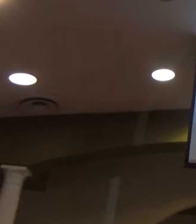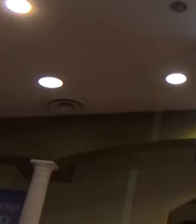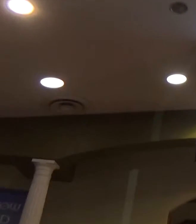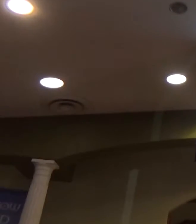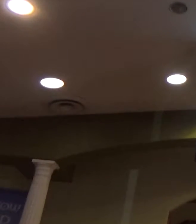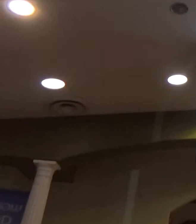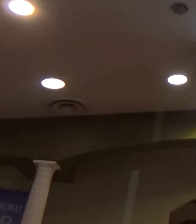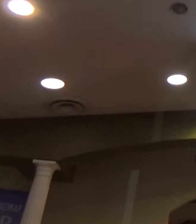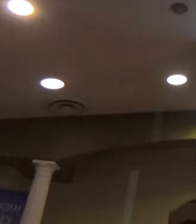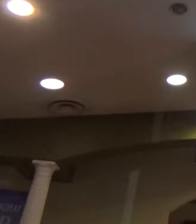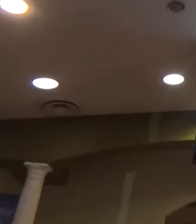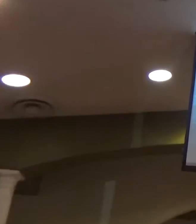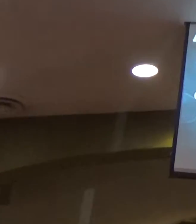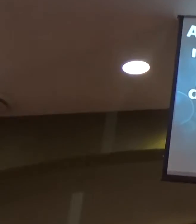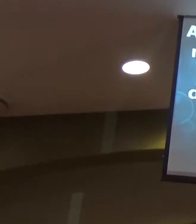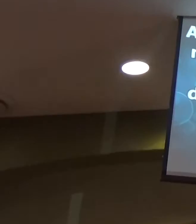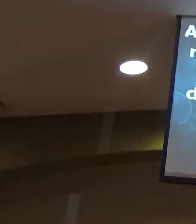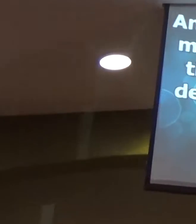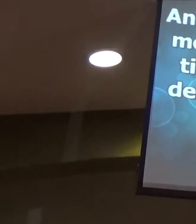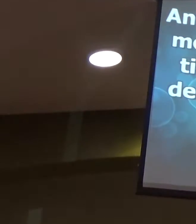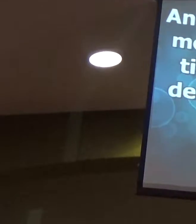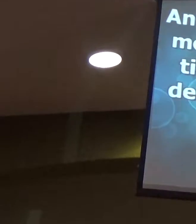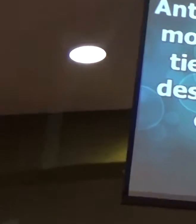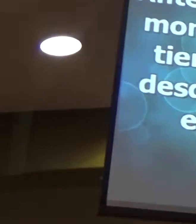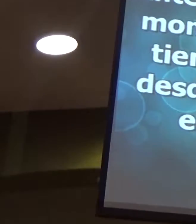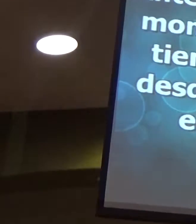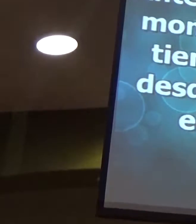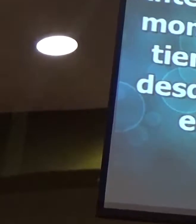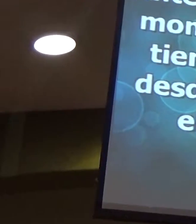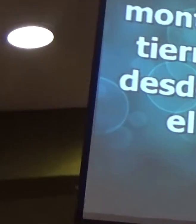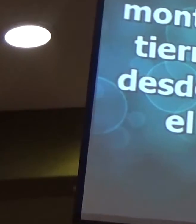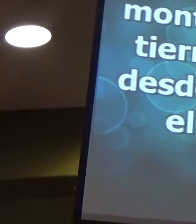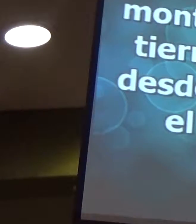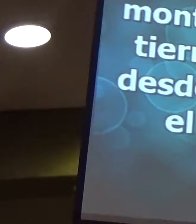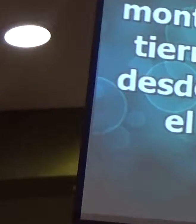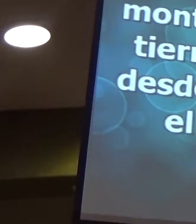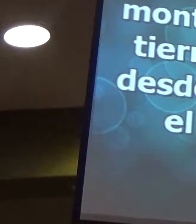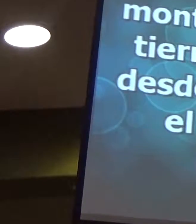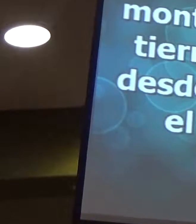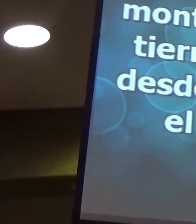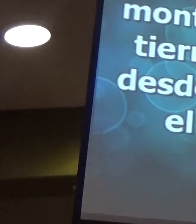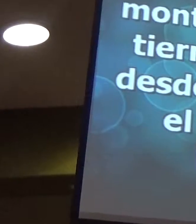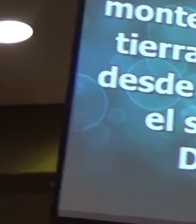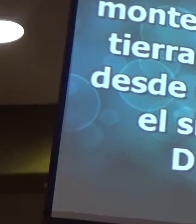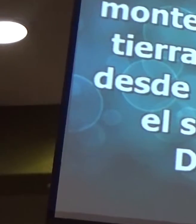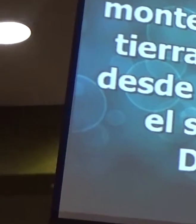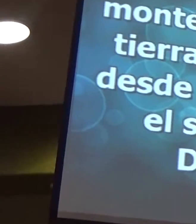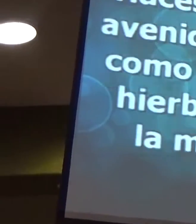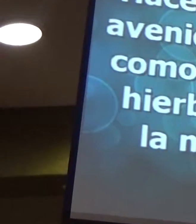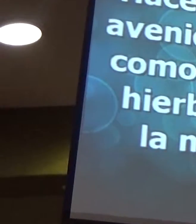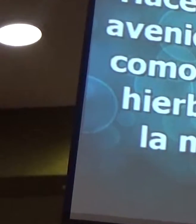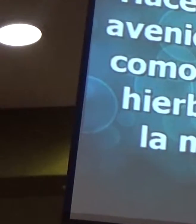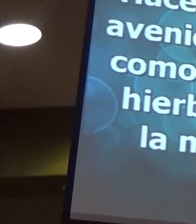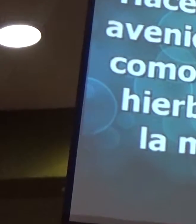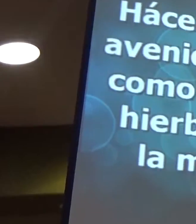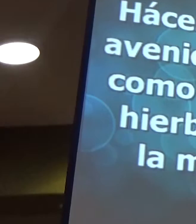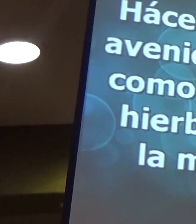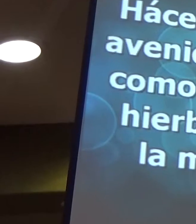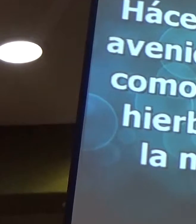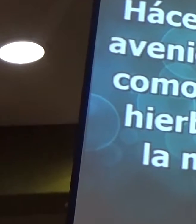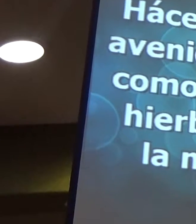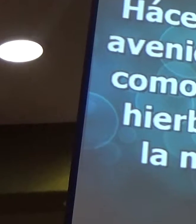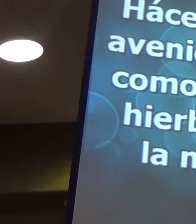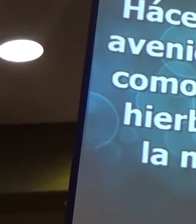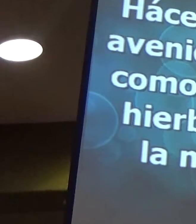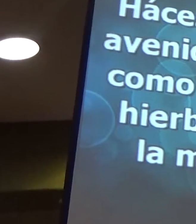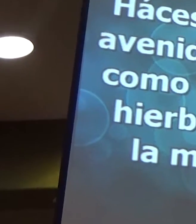paso al versículo, hasta el versículo 5. Go to verse 5. Los arrebatas como con